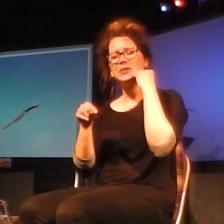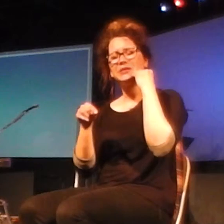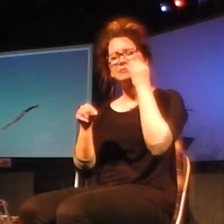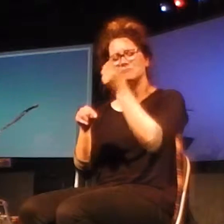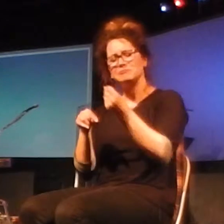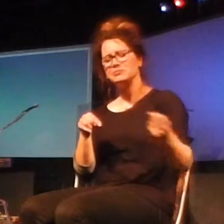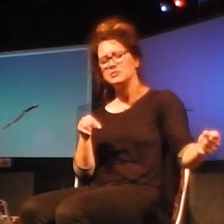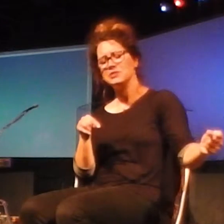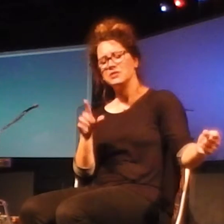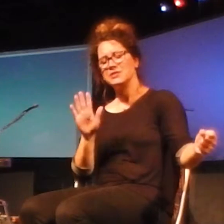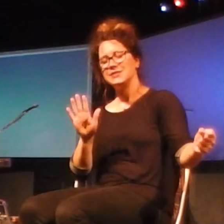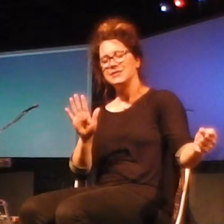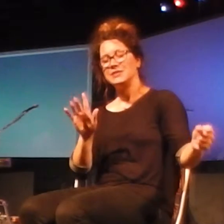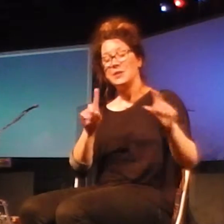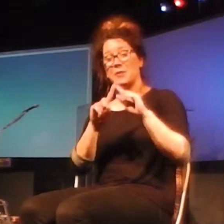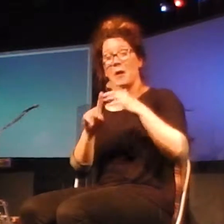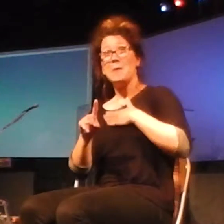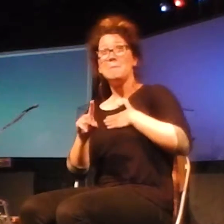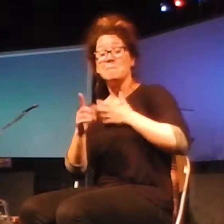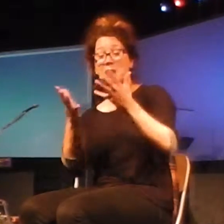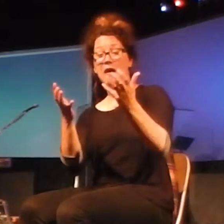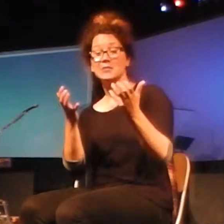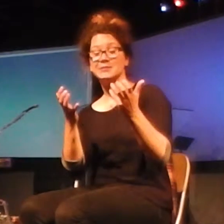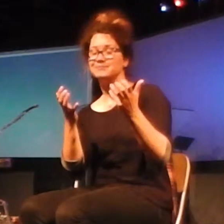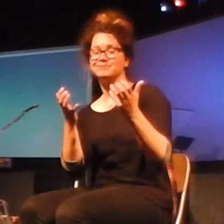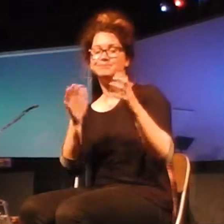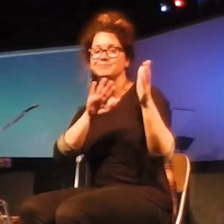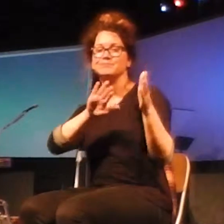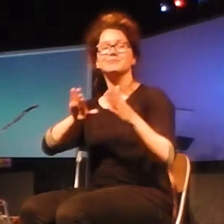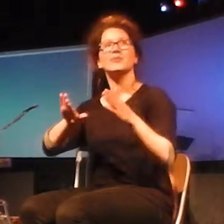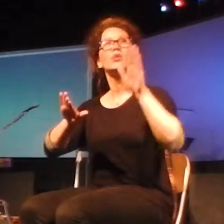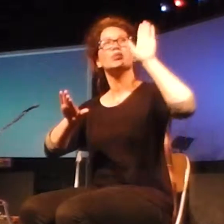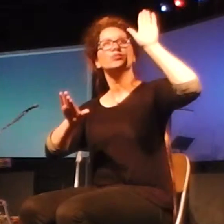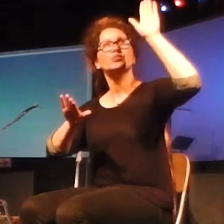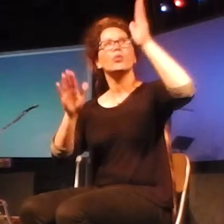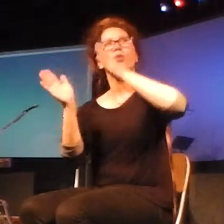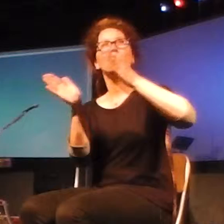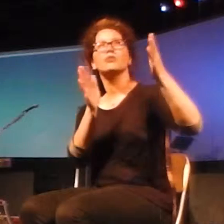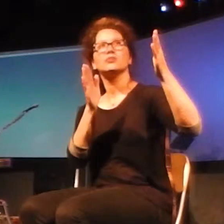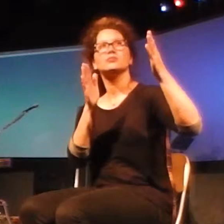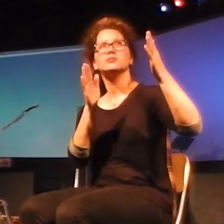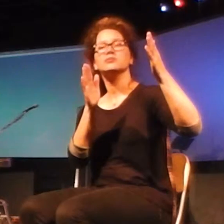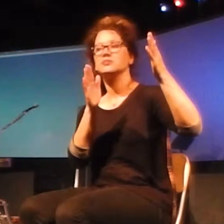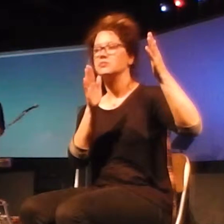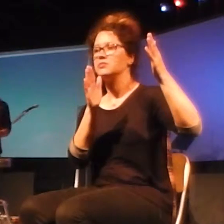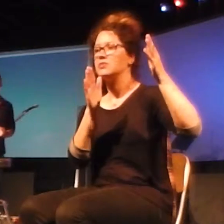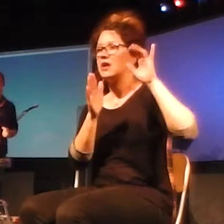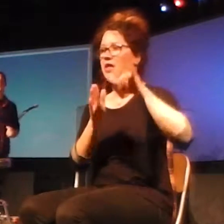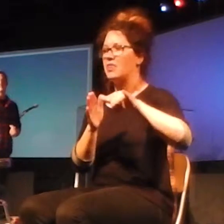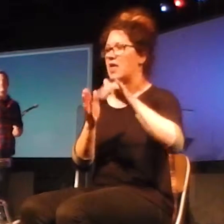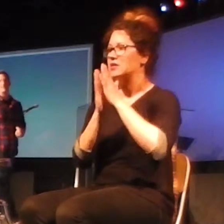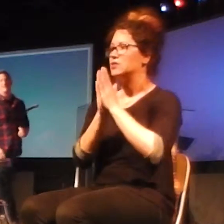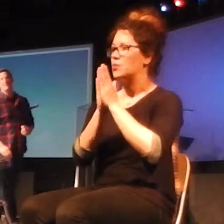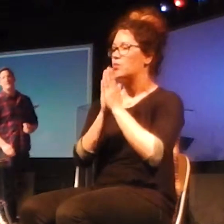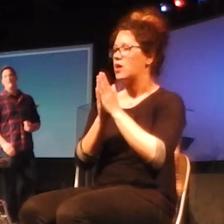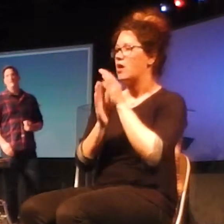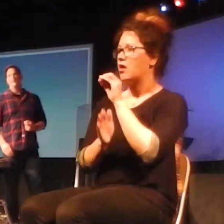not my will, but yours be done. Ruth Haley Barton calls that the prayer of